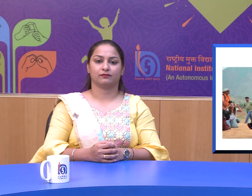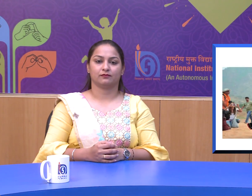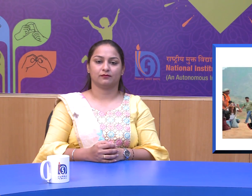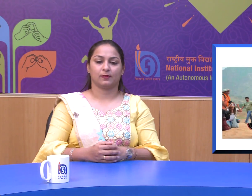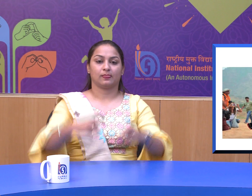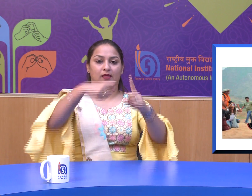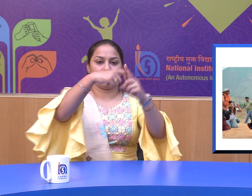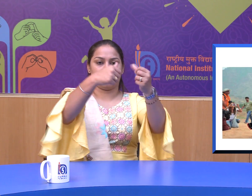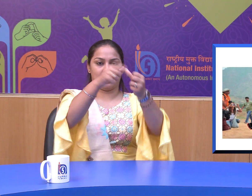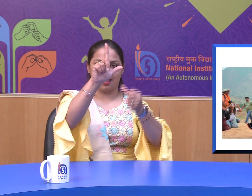Kalbela,